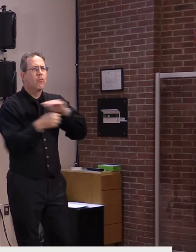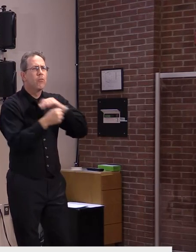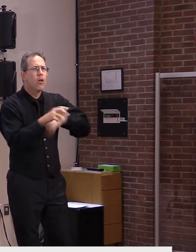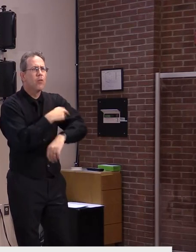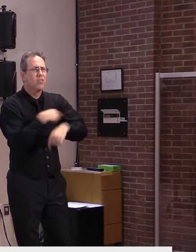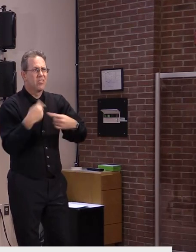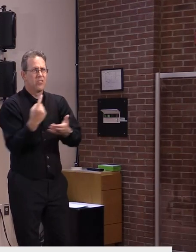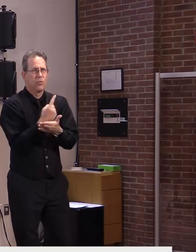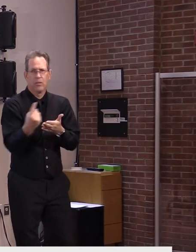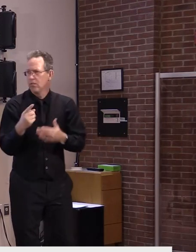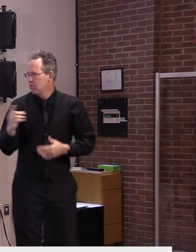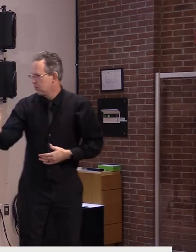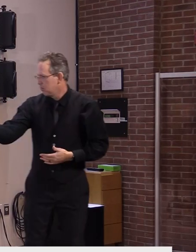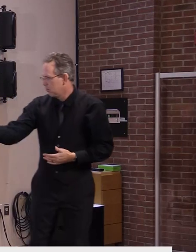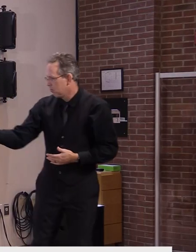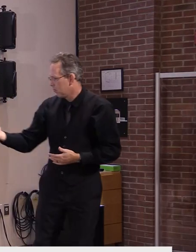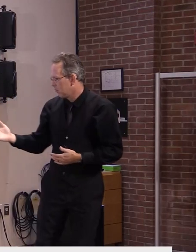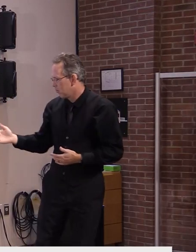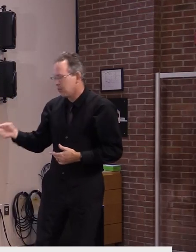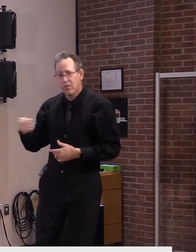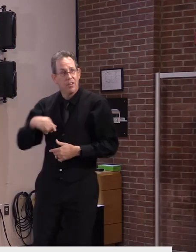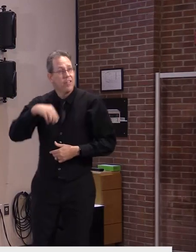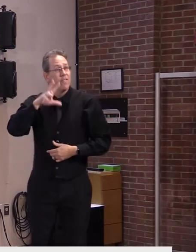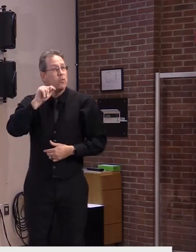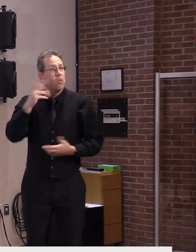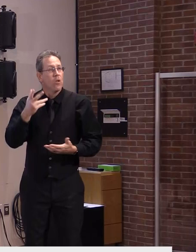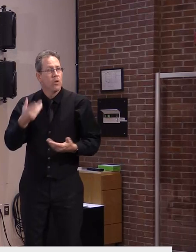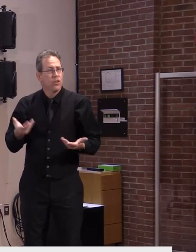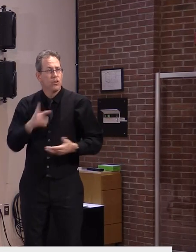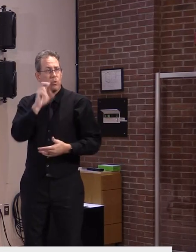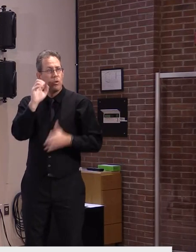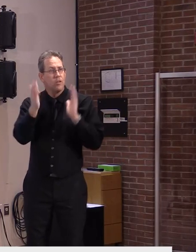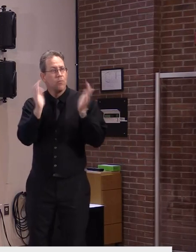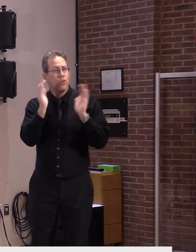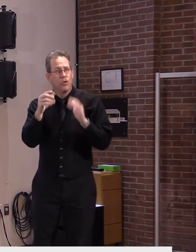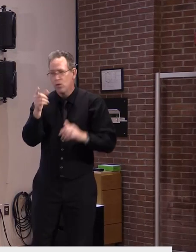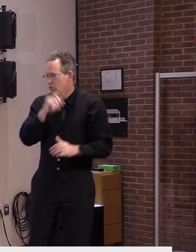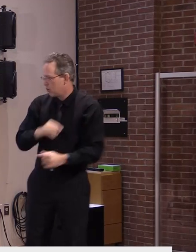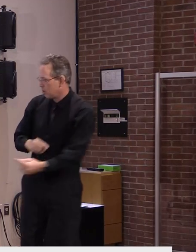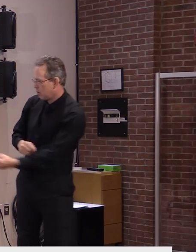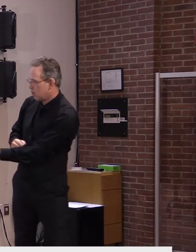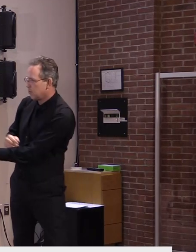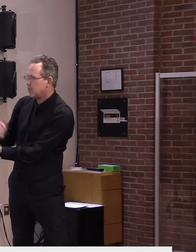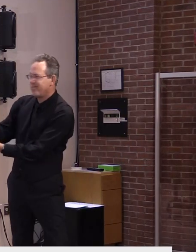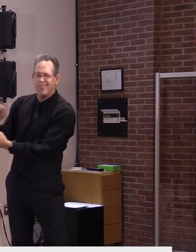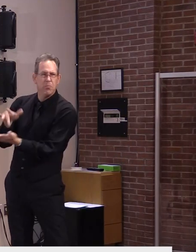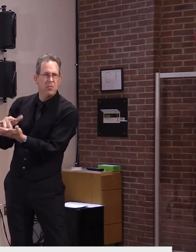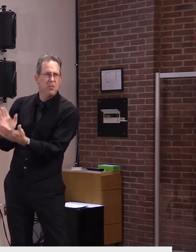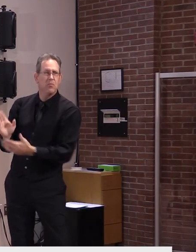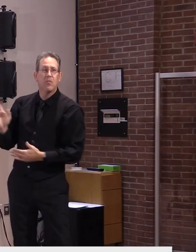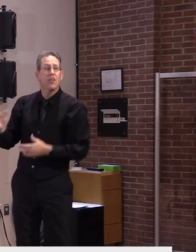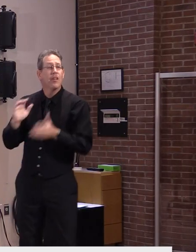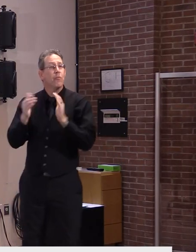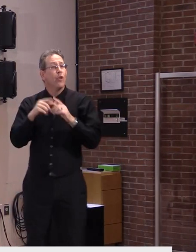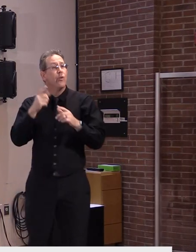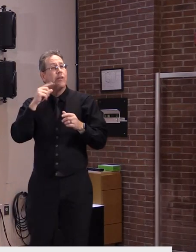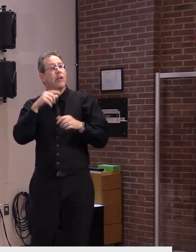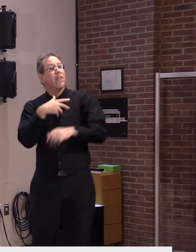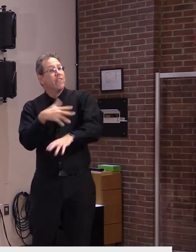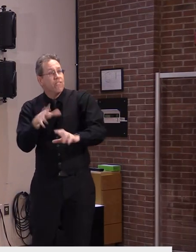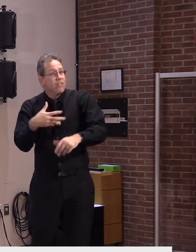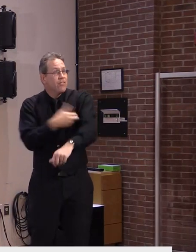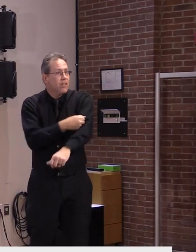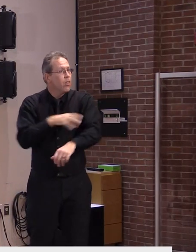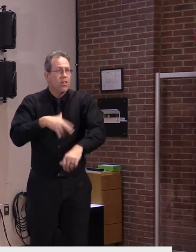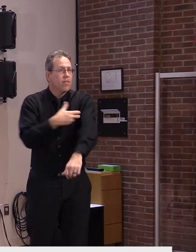states in the country. Again, when you look at the fully vaccinated versus not fully vaccinated on the admission side, you see that the admissions have come